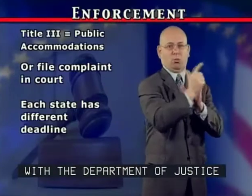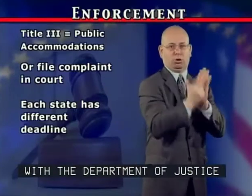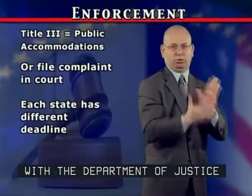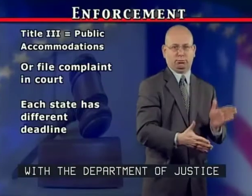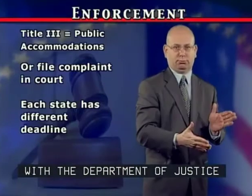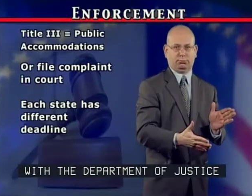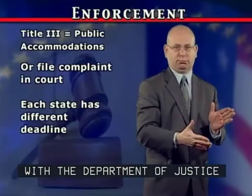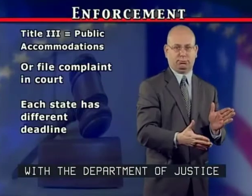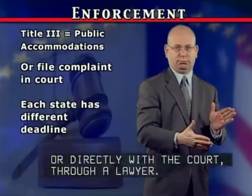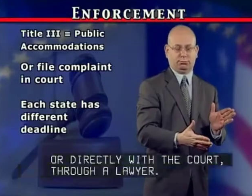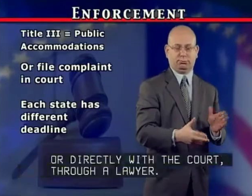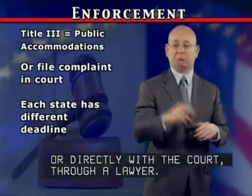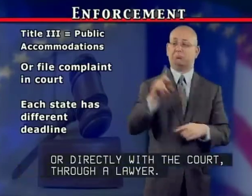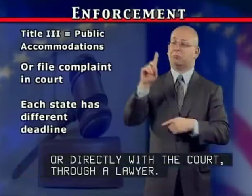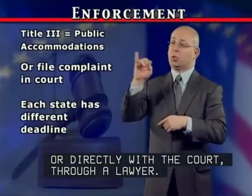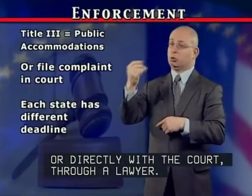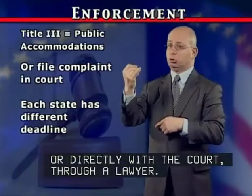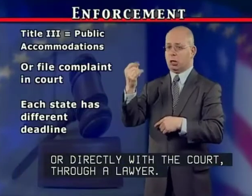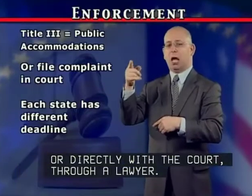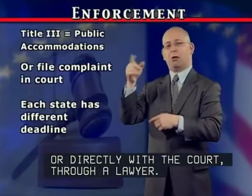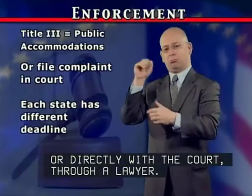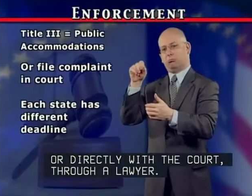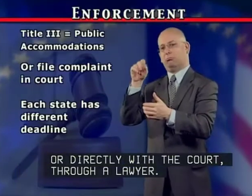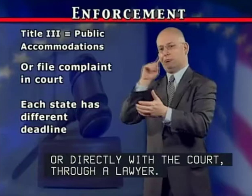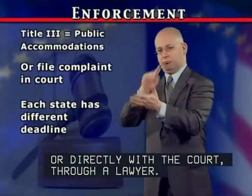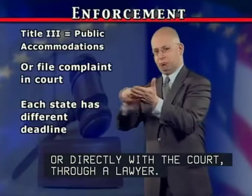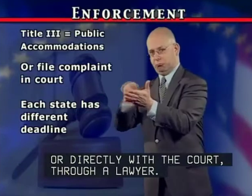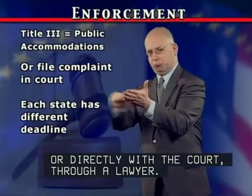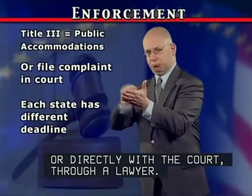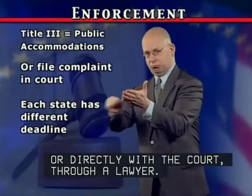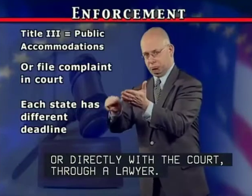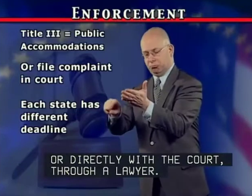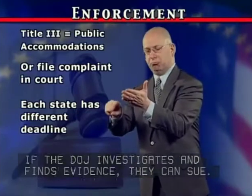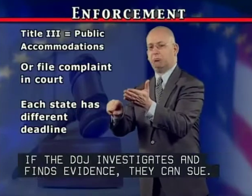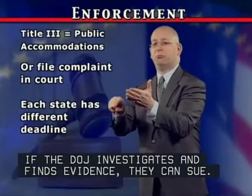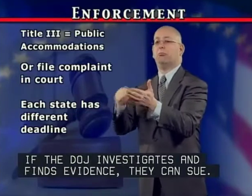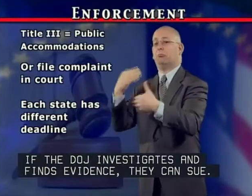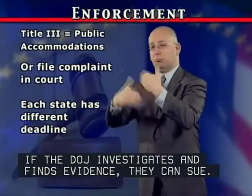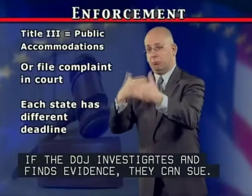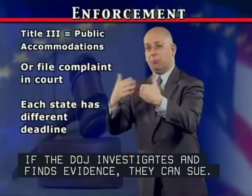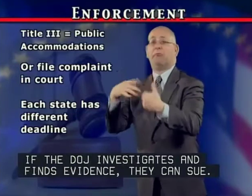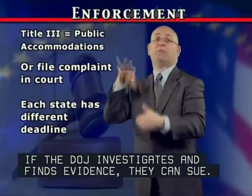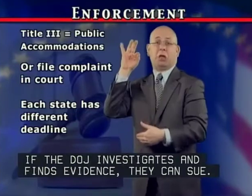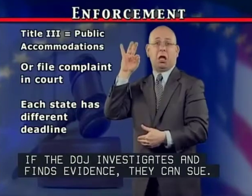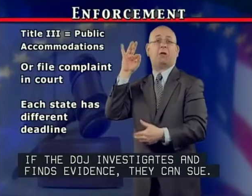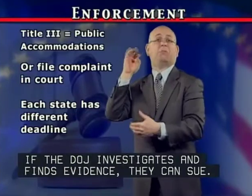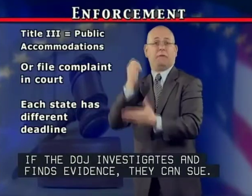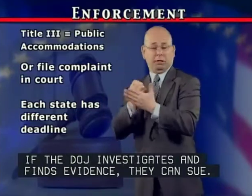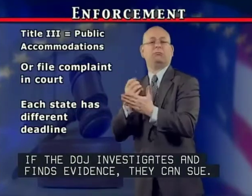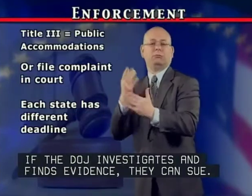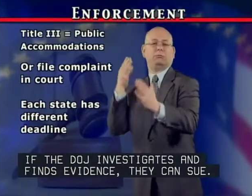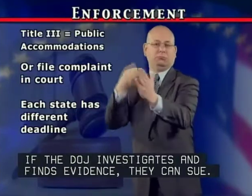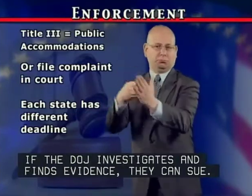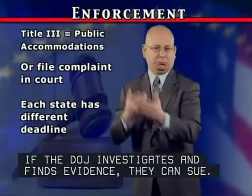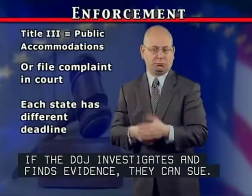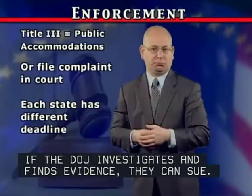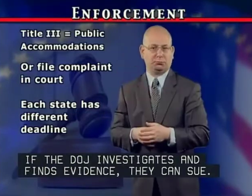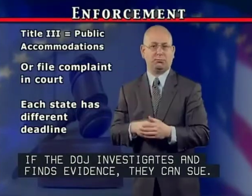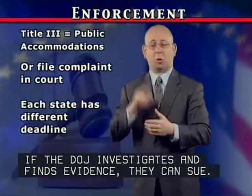of Justice or directly with the court through a lawyer. If the DOJ investigates and finds evidence, they can